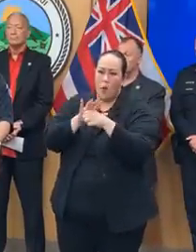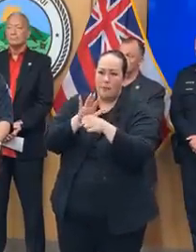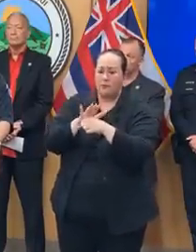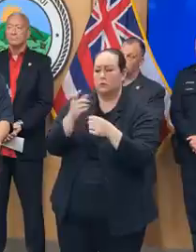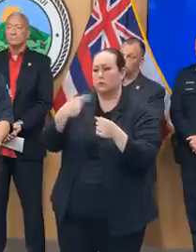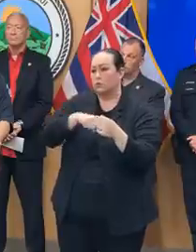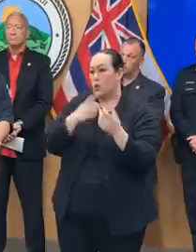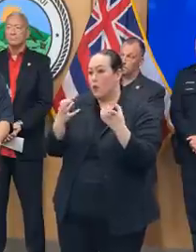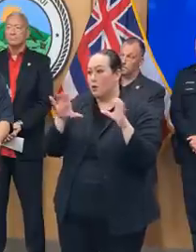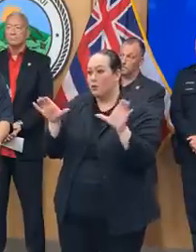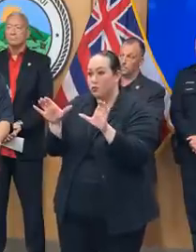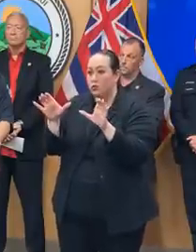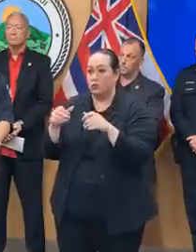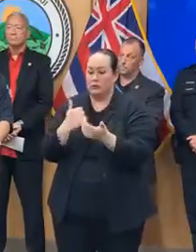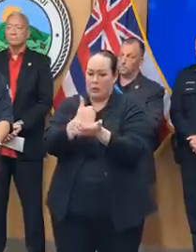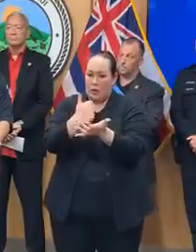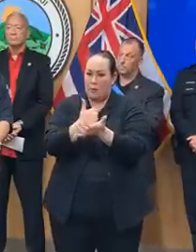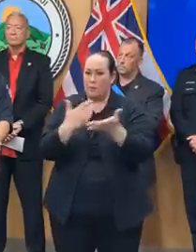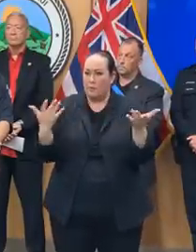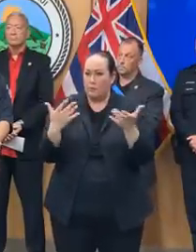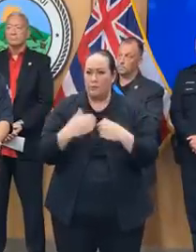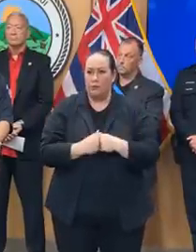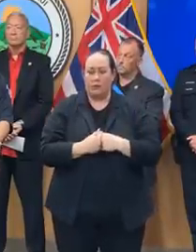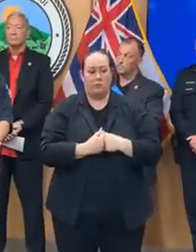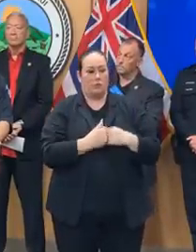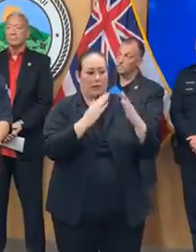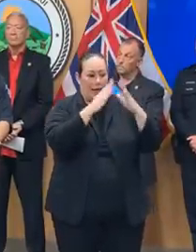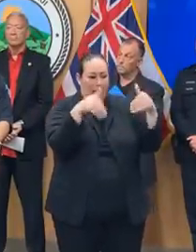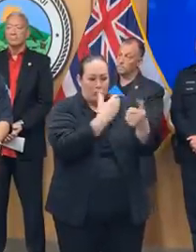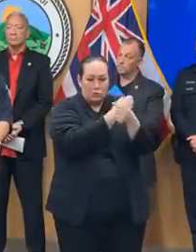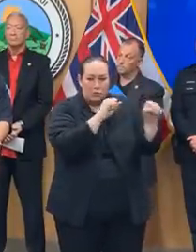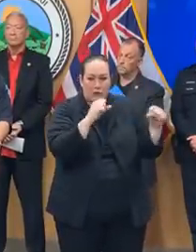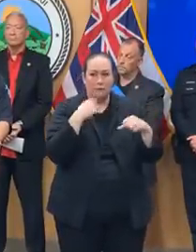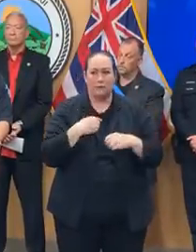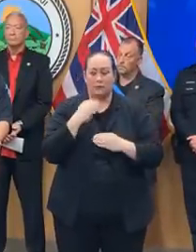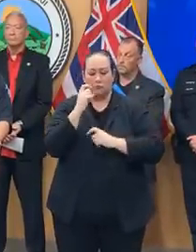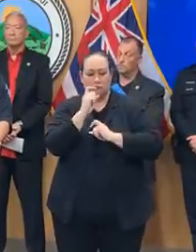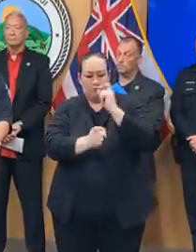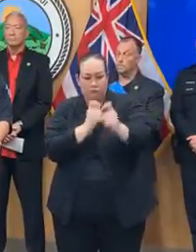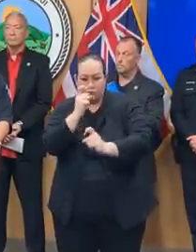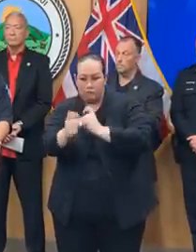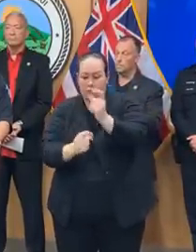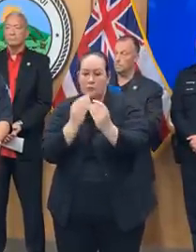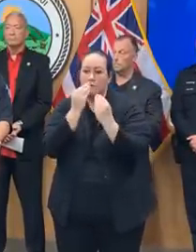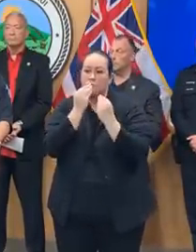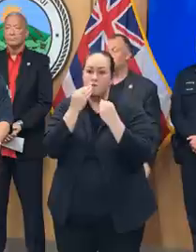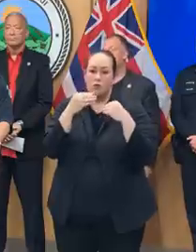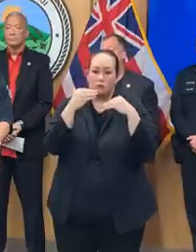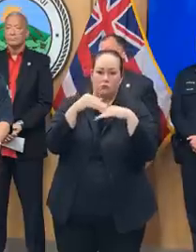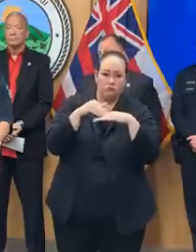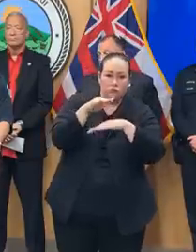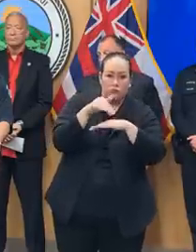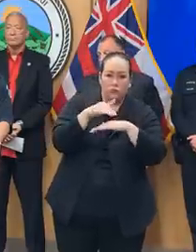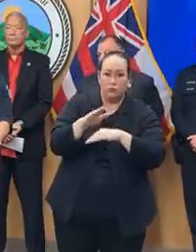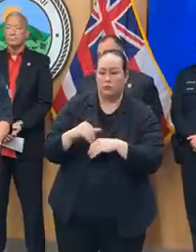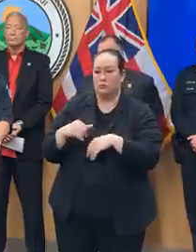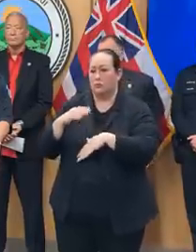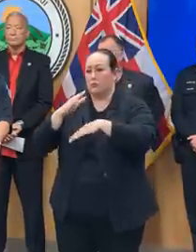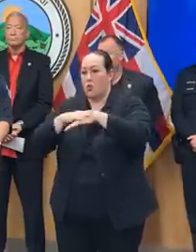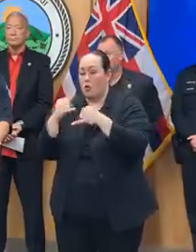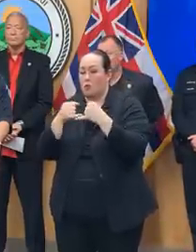time, including sheltering, feeding missions, points of distribution, family assistance centers, the restoration of utilities,